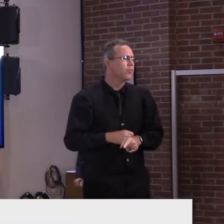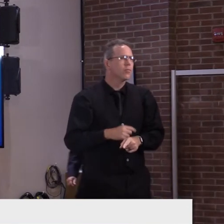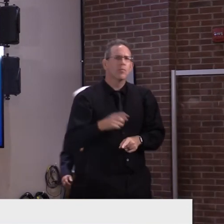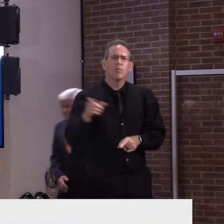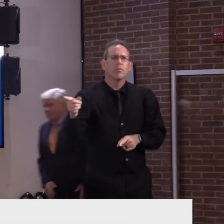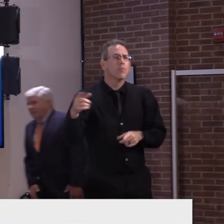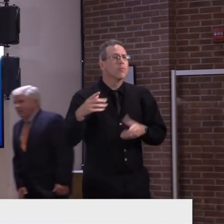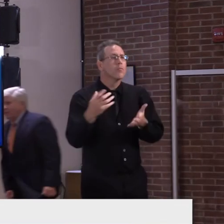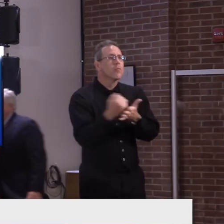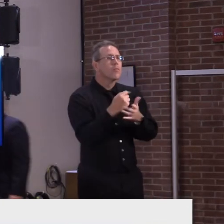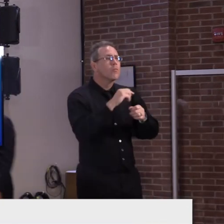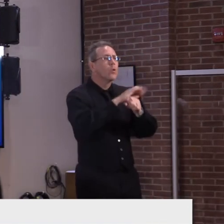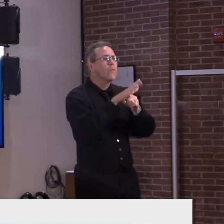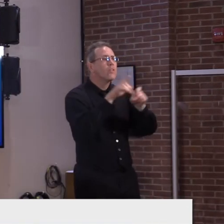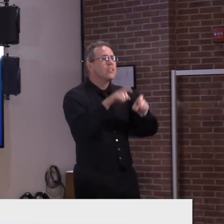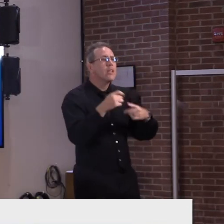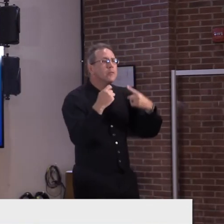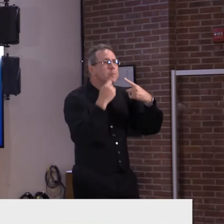Secretary Smith.